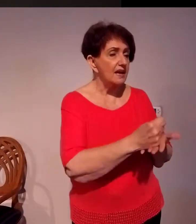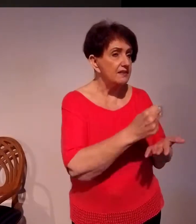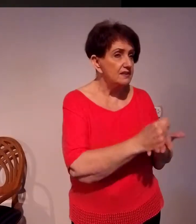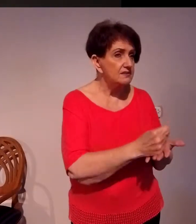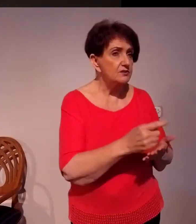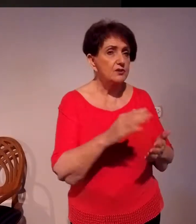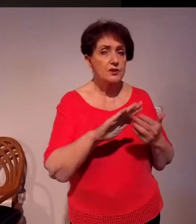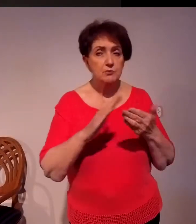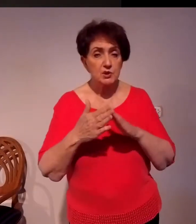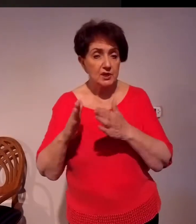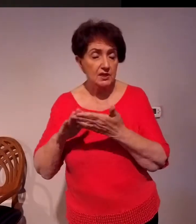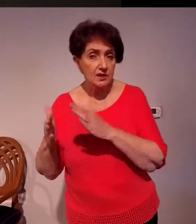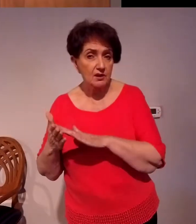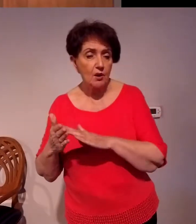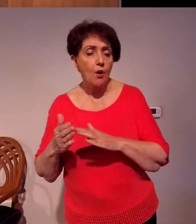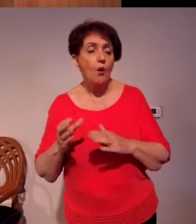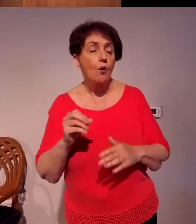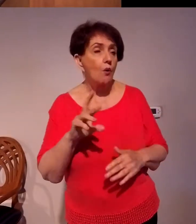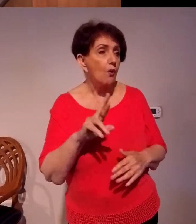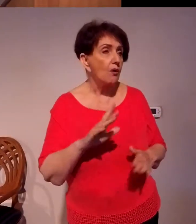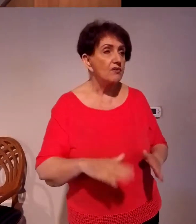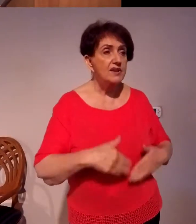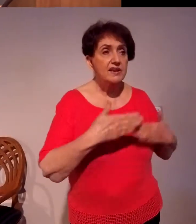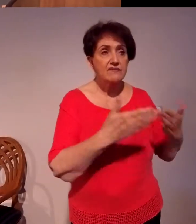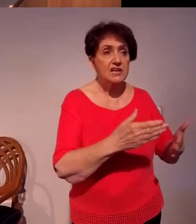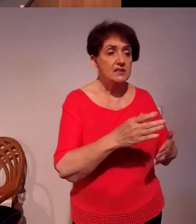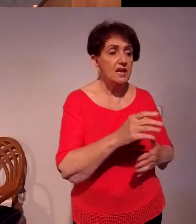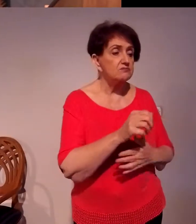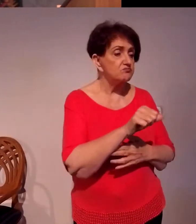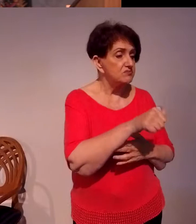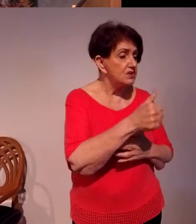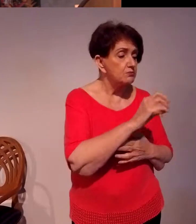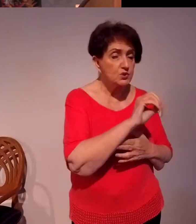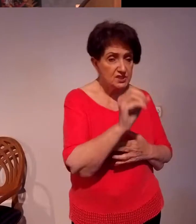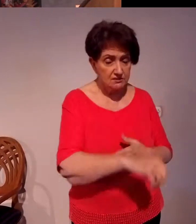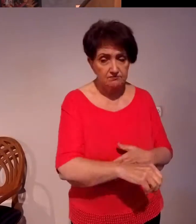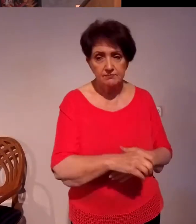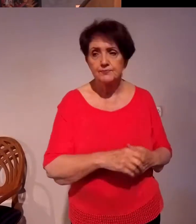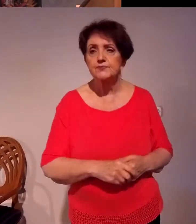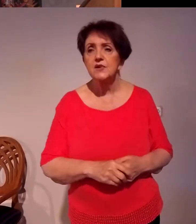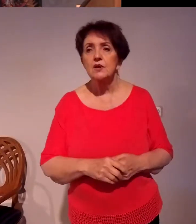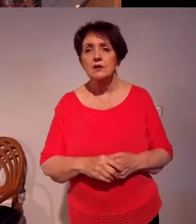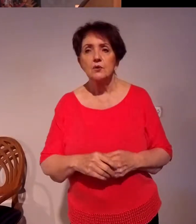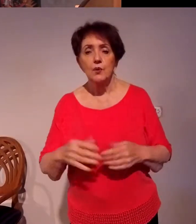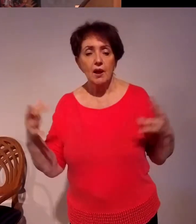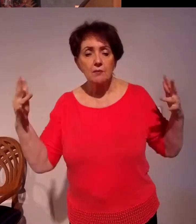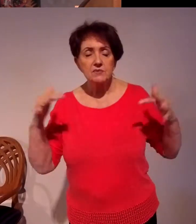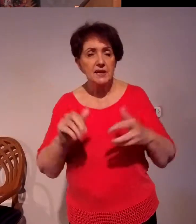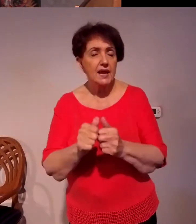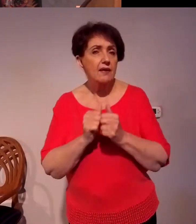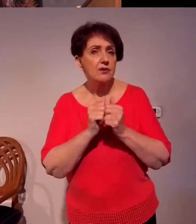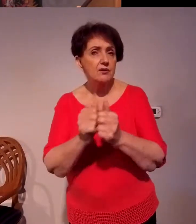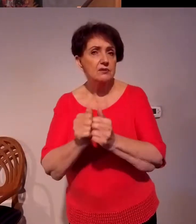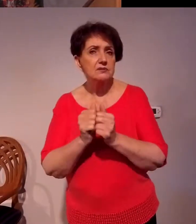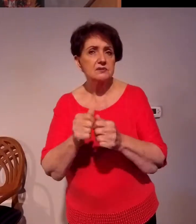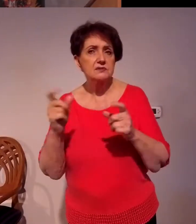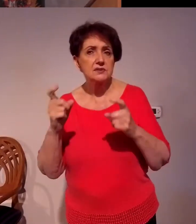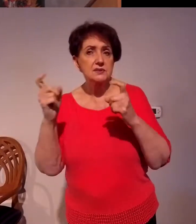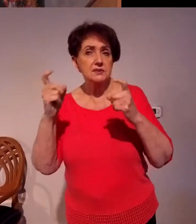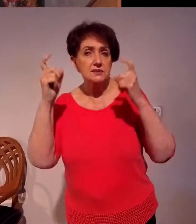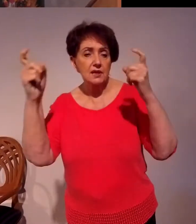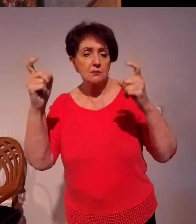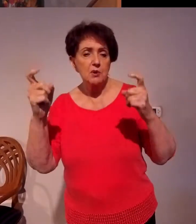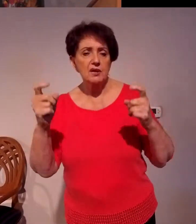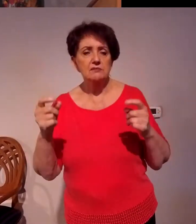And we have an opportunity to come together, celebrate our dreams and plans. You'll hear about that at the community lunch, what all of